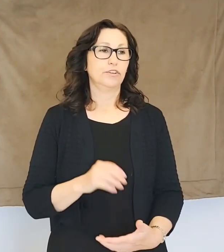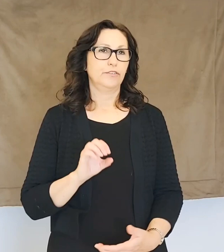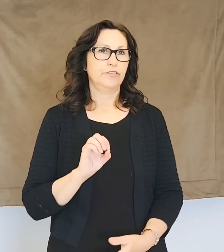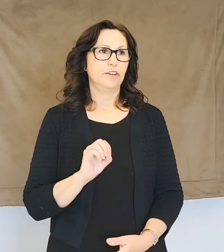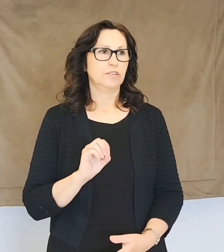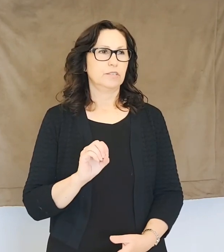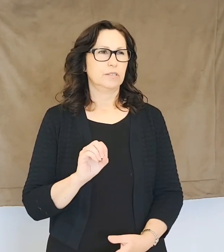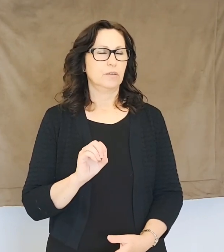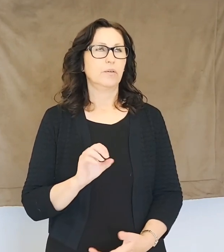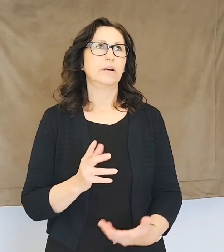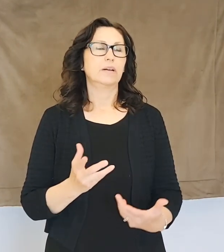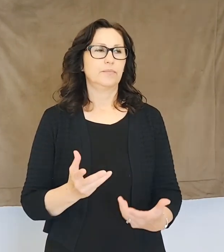you fingers.